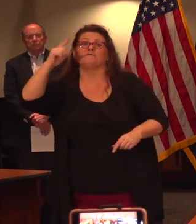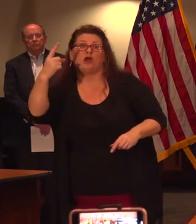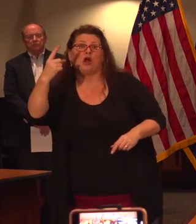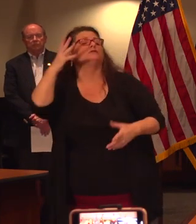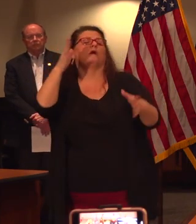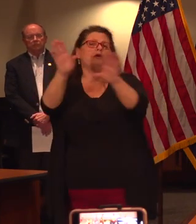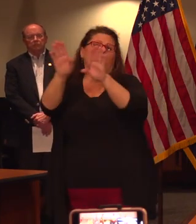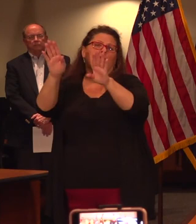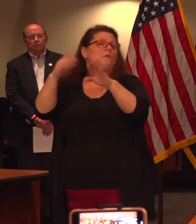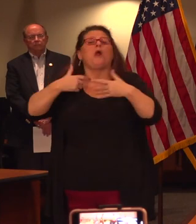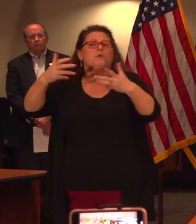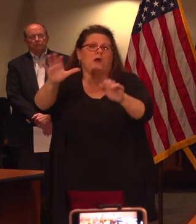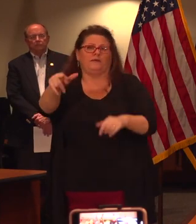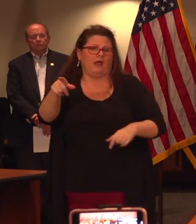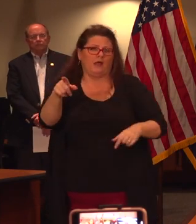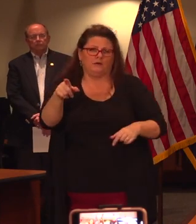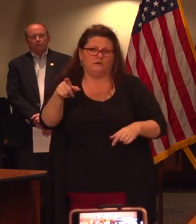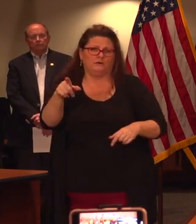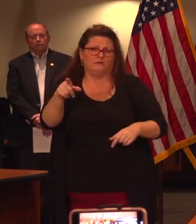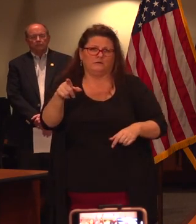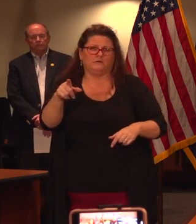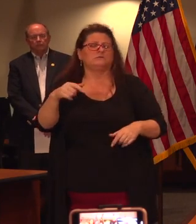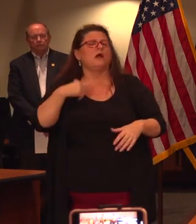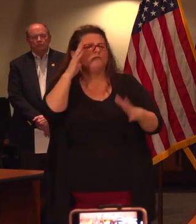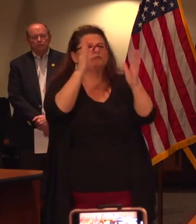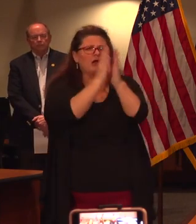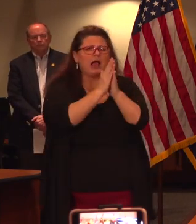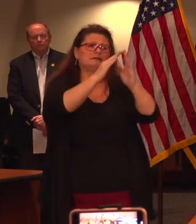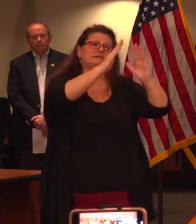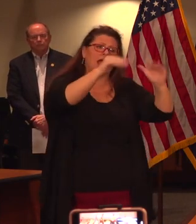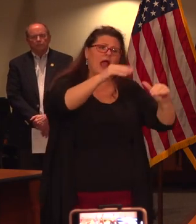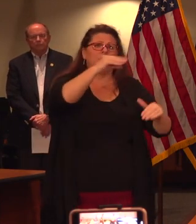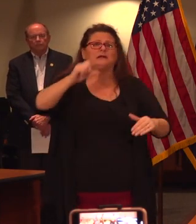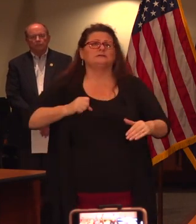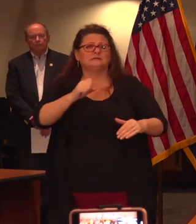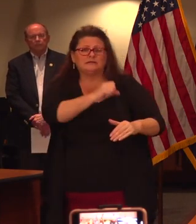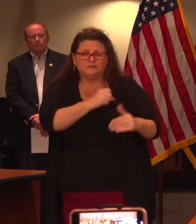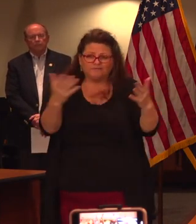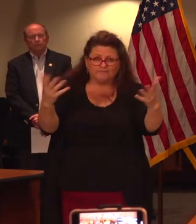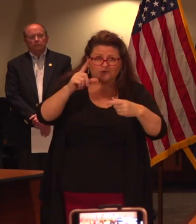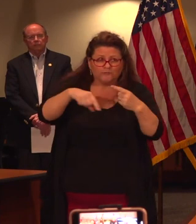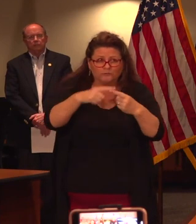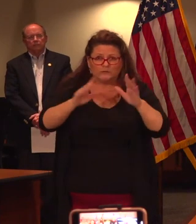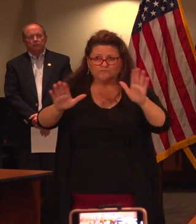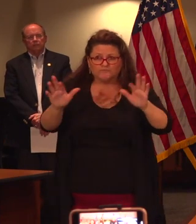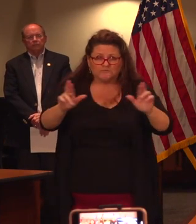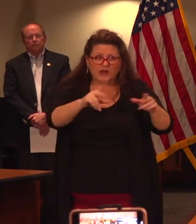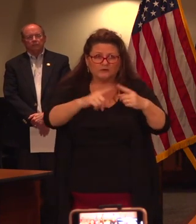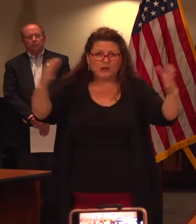depend on them to tell me when they would like to come back, the House and the Senate, and it'd be based on recommendations